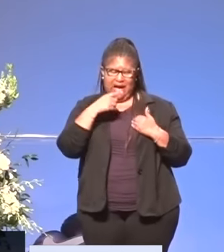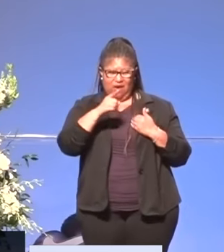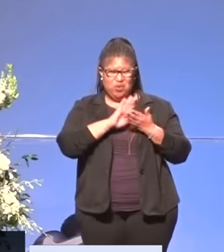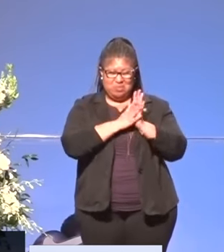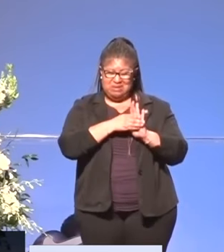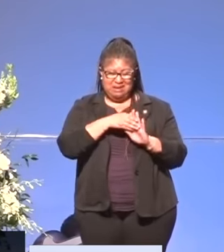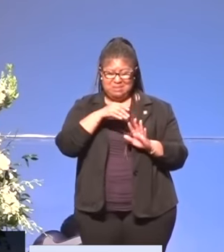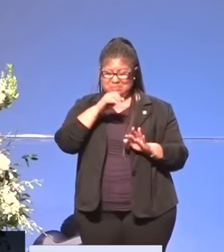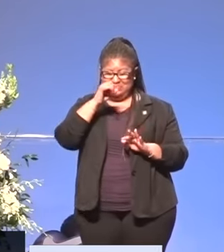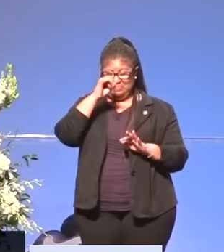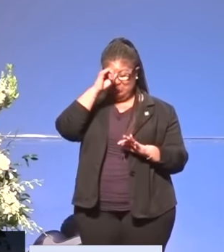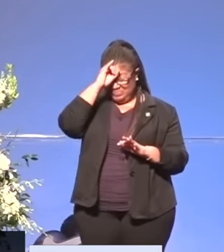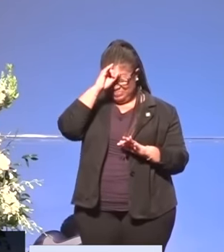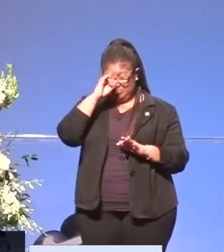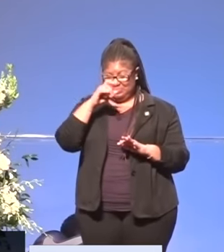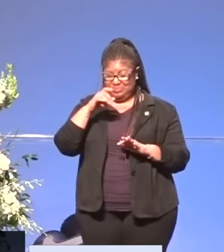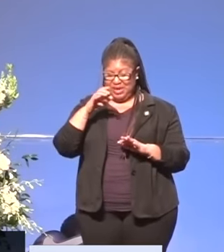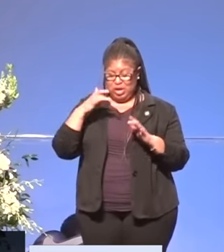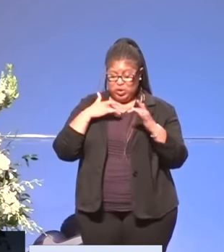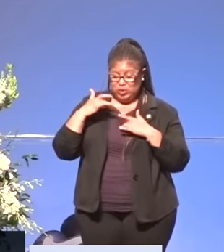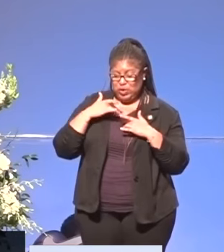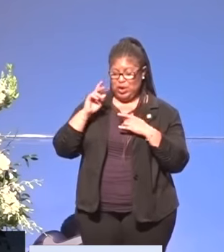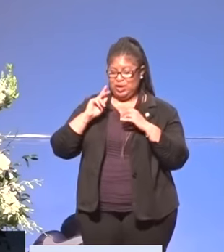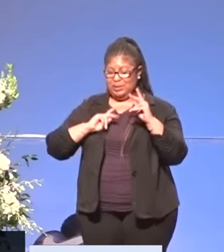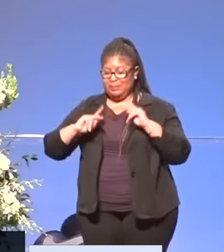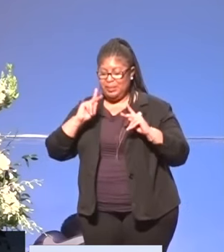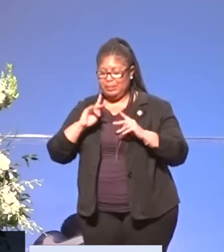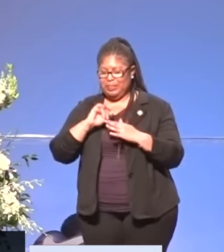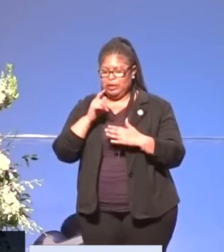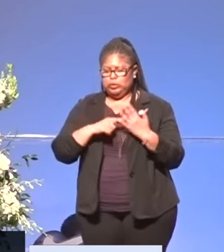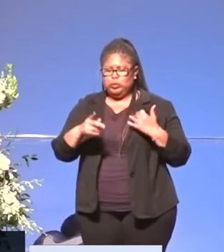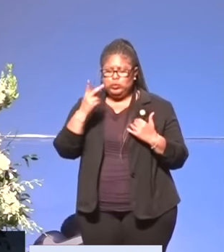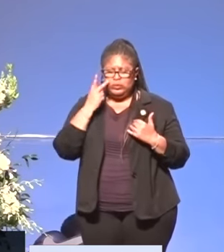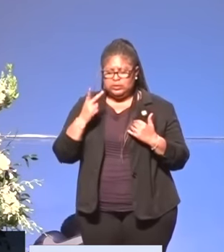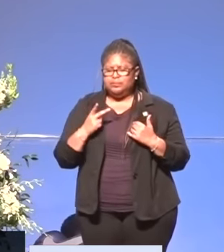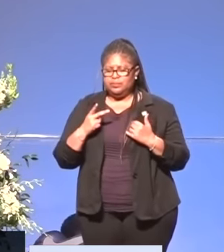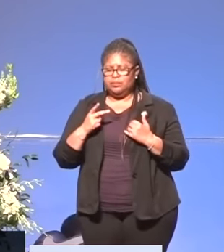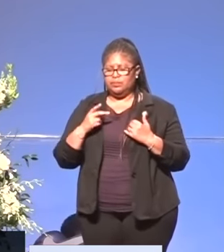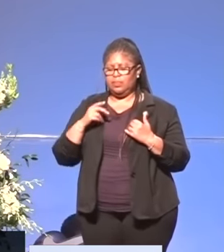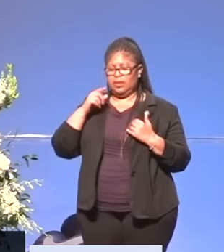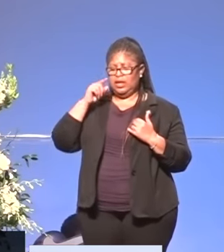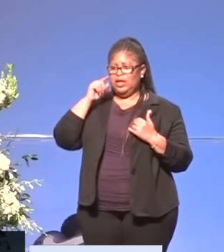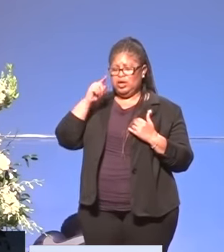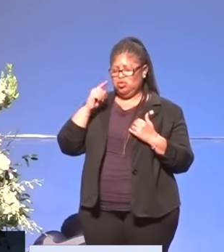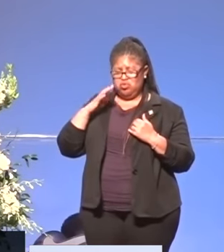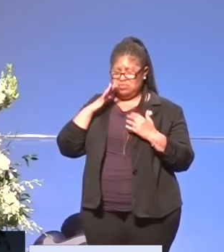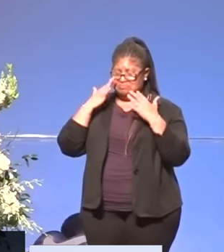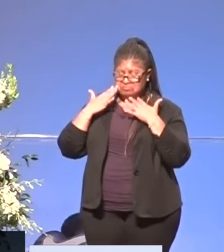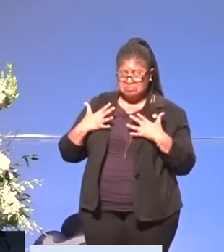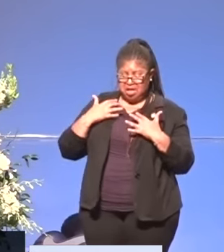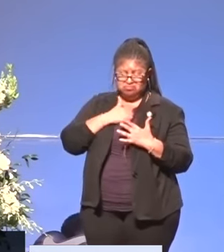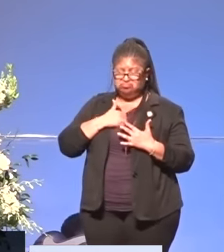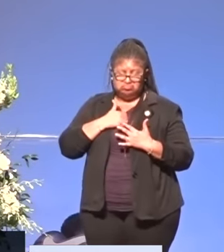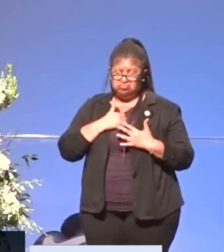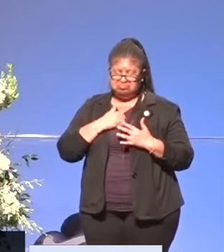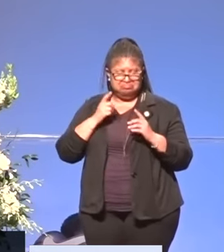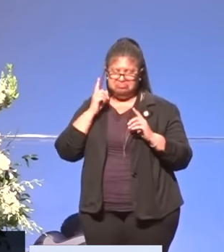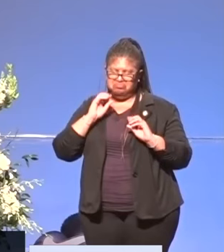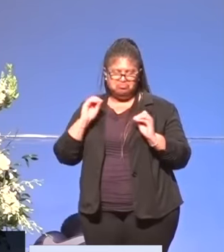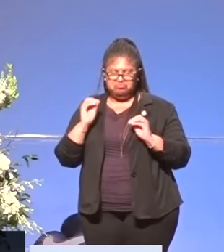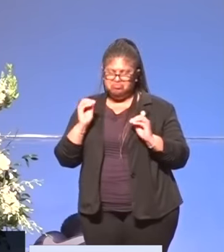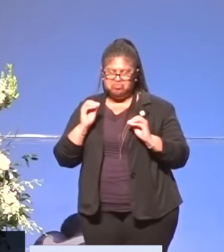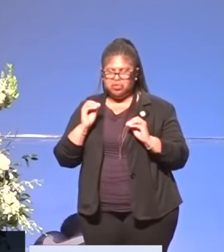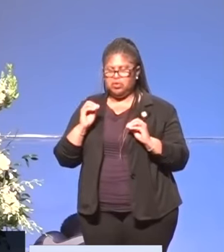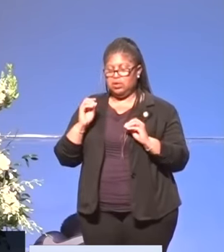brethren, concerning them which are asleep, that ye sorrow not, even at